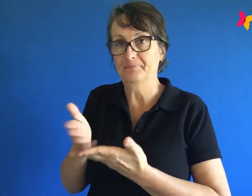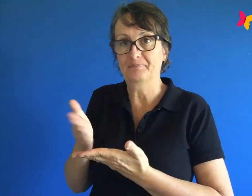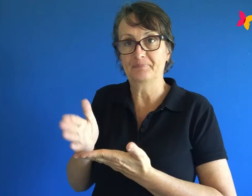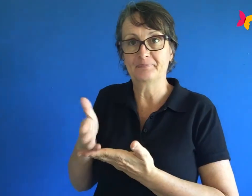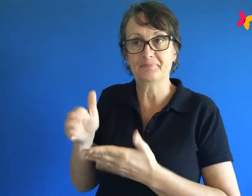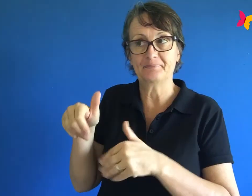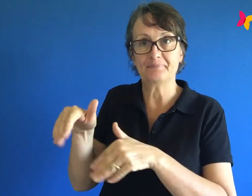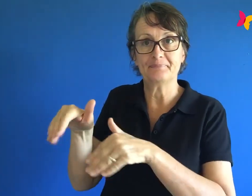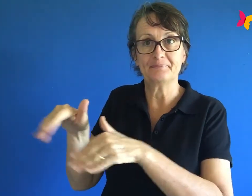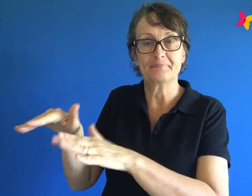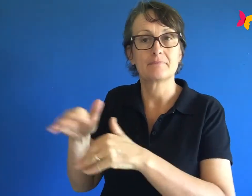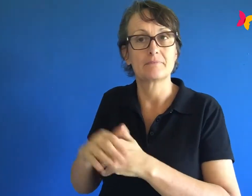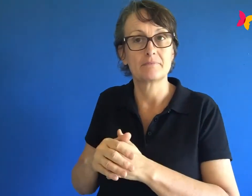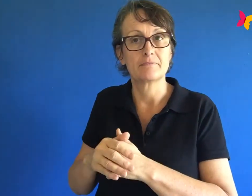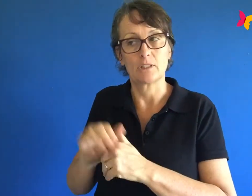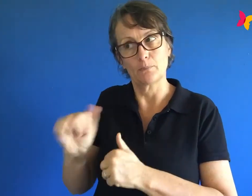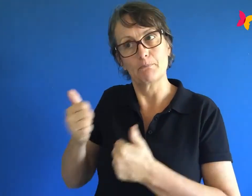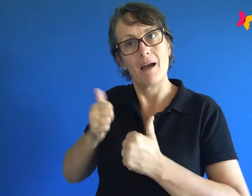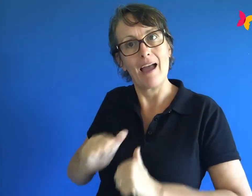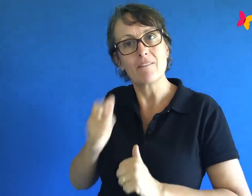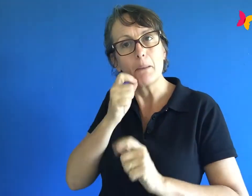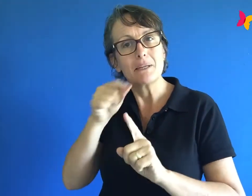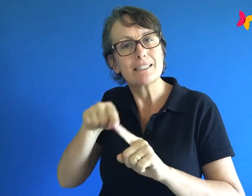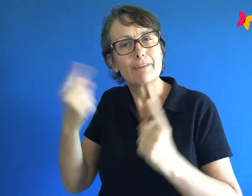can be confronting. So,